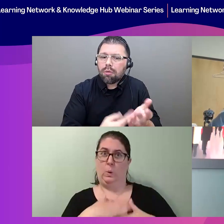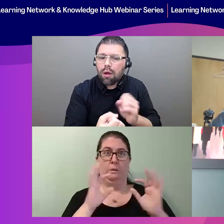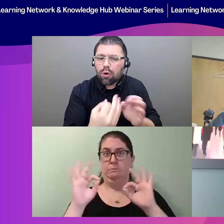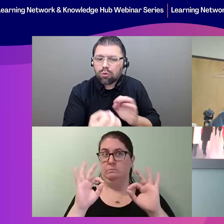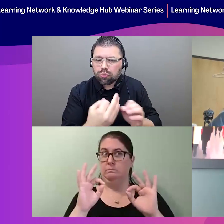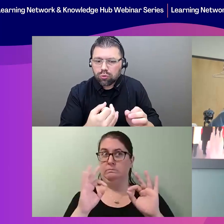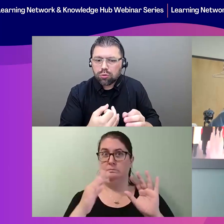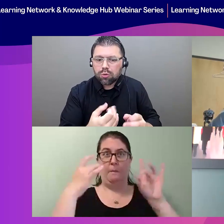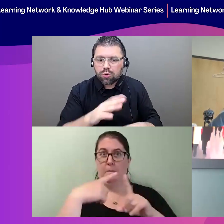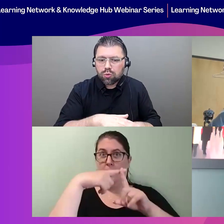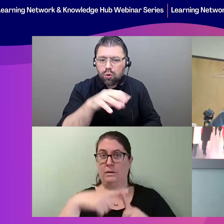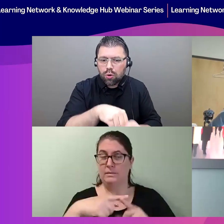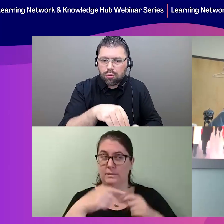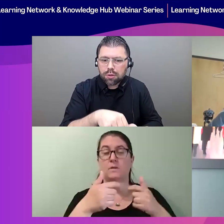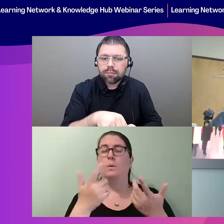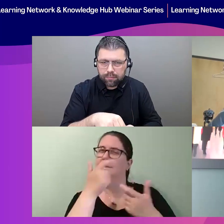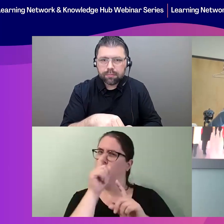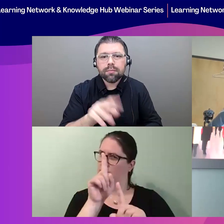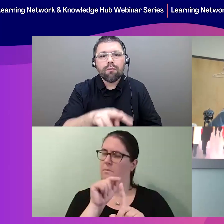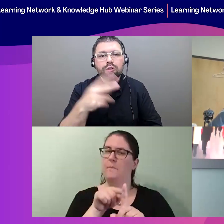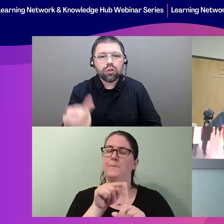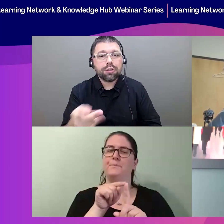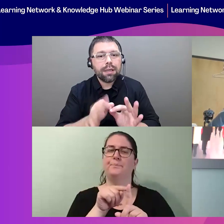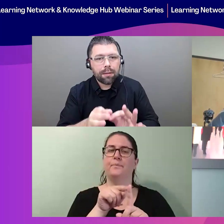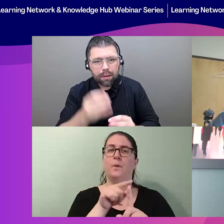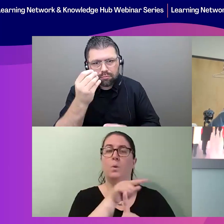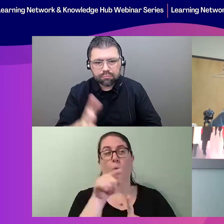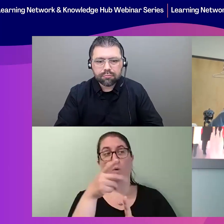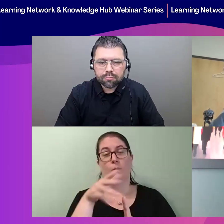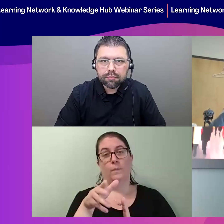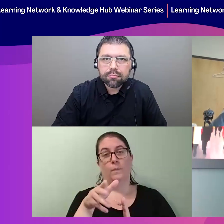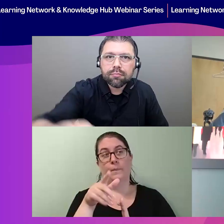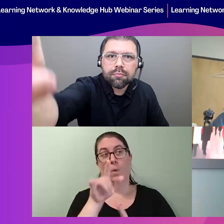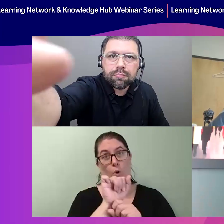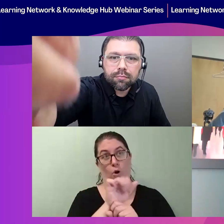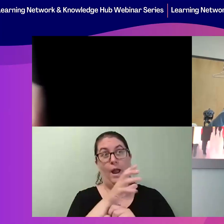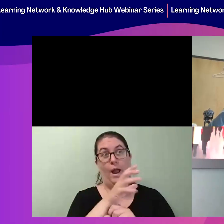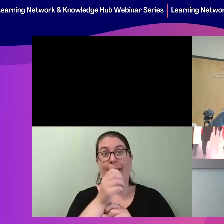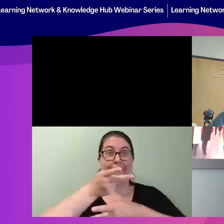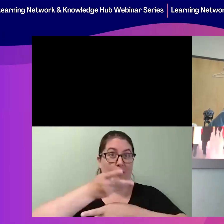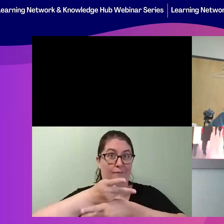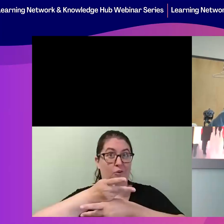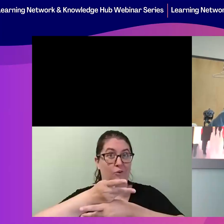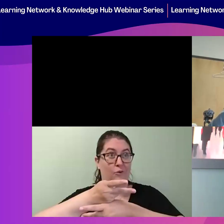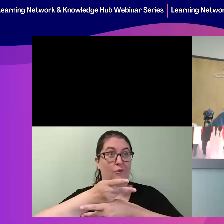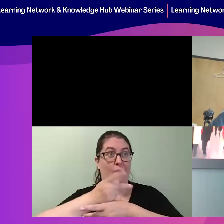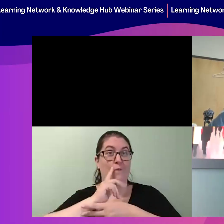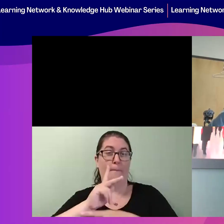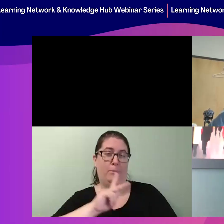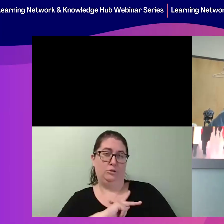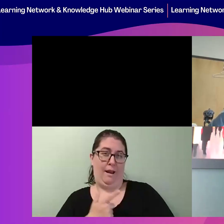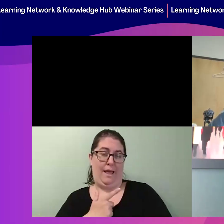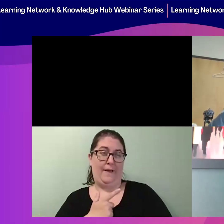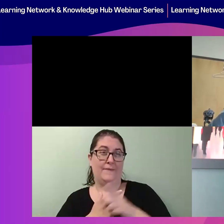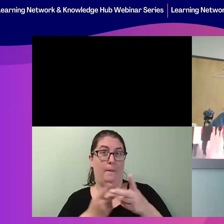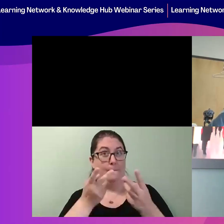And what was really interesting is that people who were actually workers and caregivers in their personal lives said